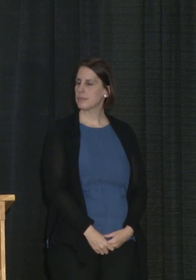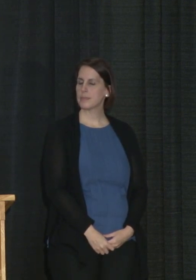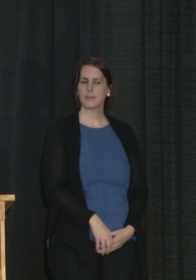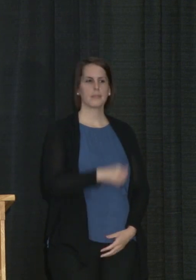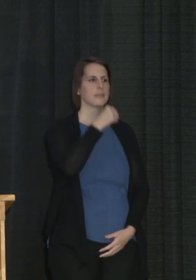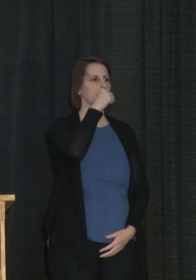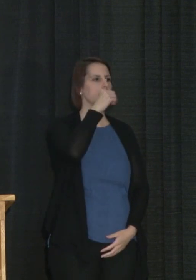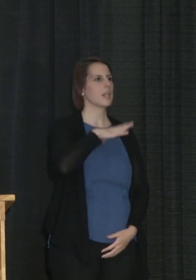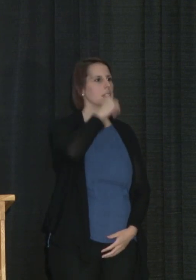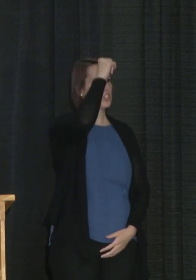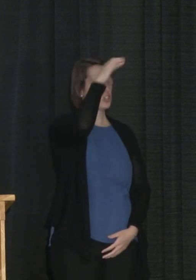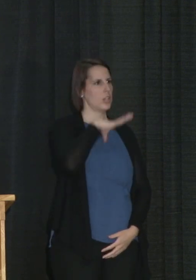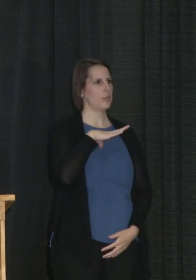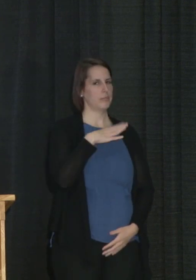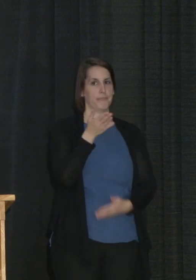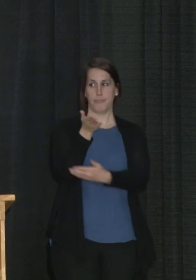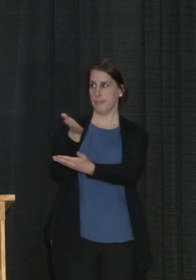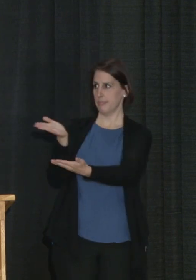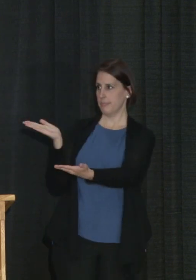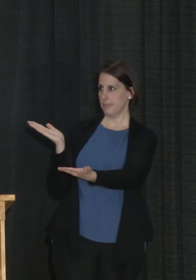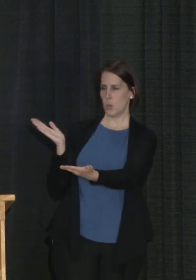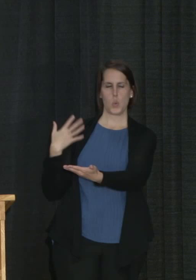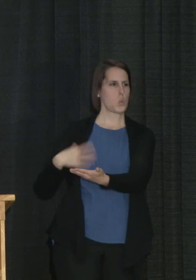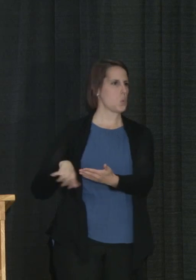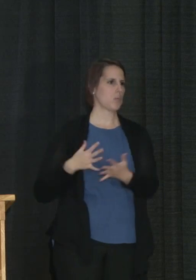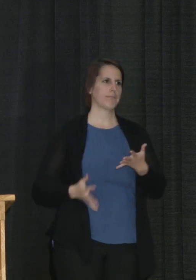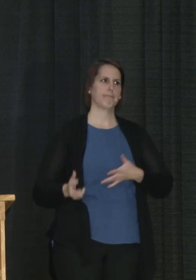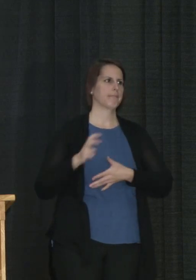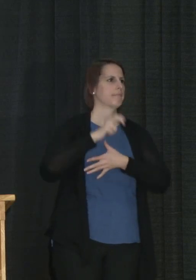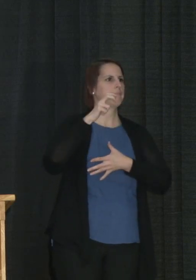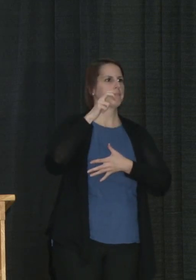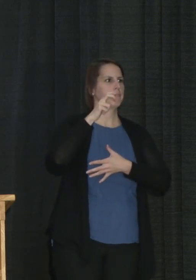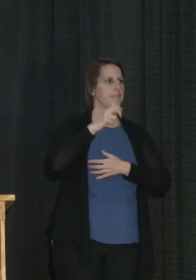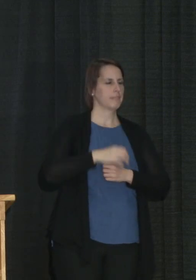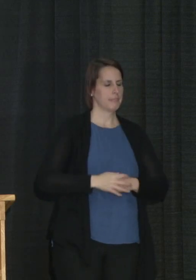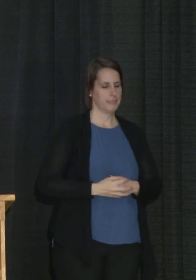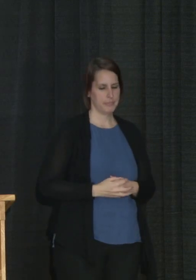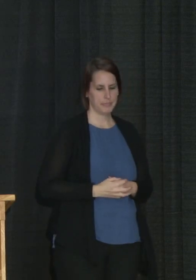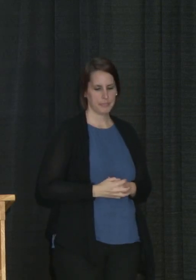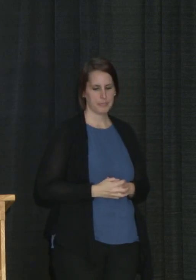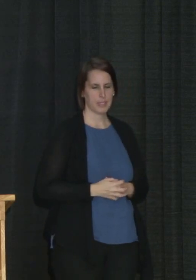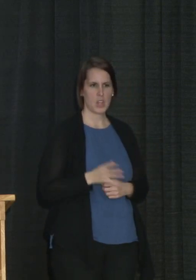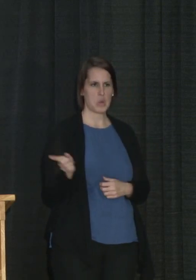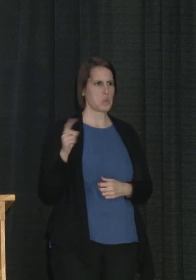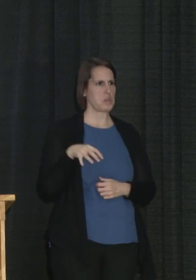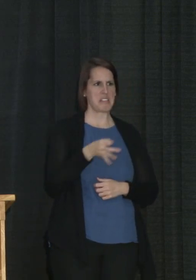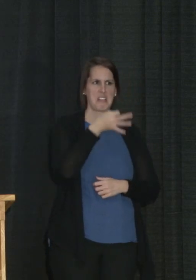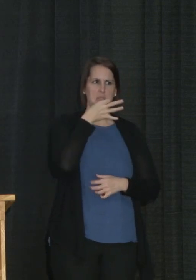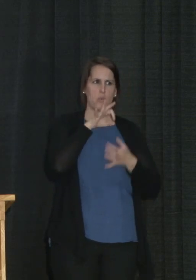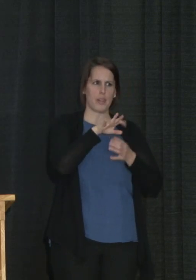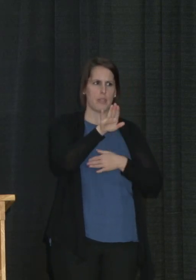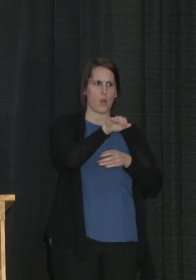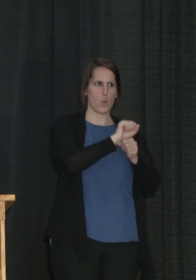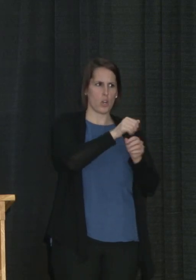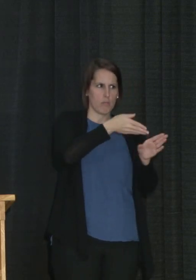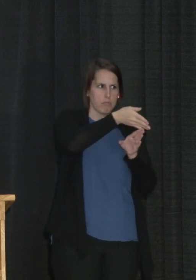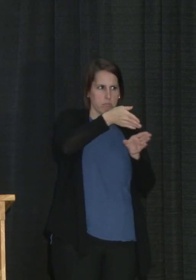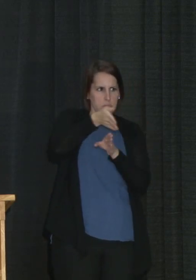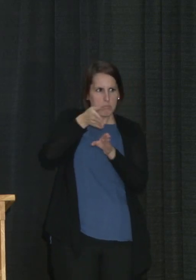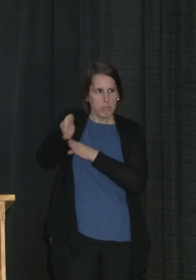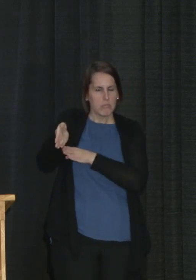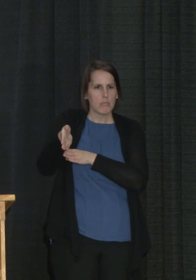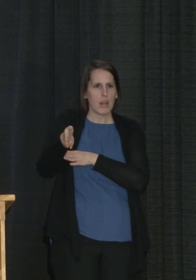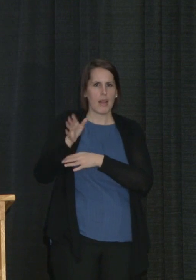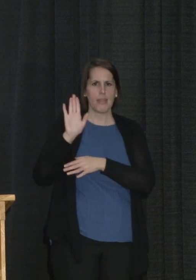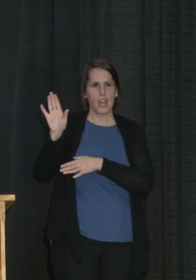Ladies and gentlemen, this group of employees is second to none in this province. They are experts in their fields, they are generous with their knowledge